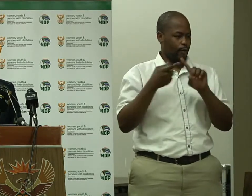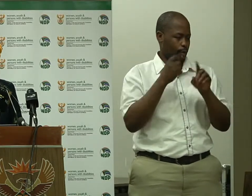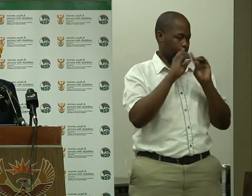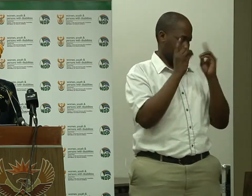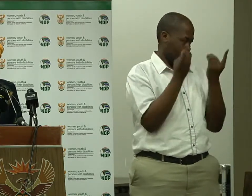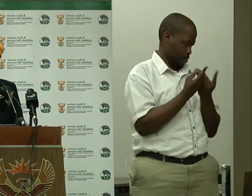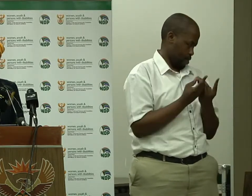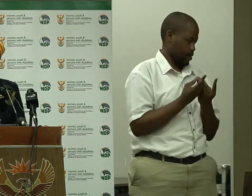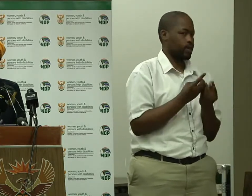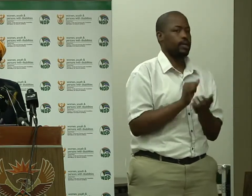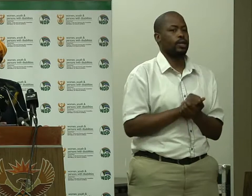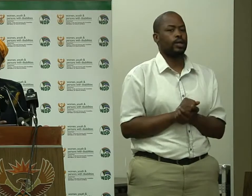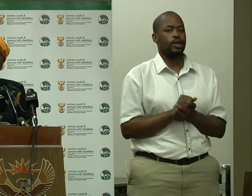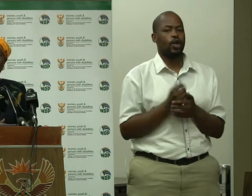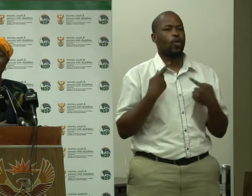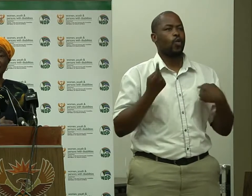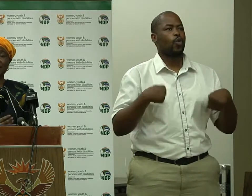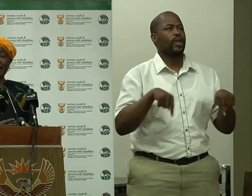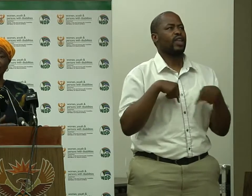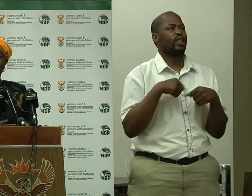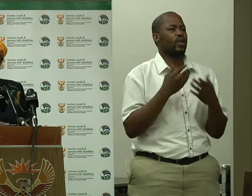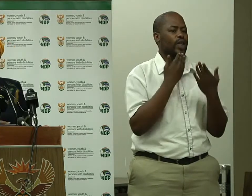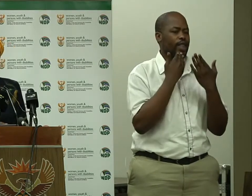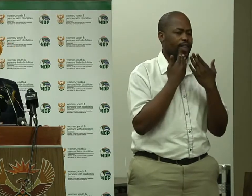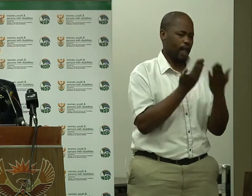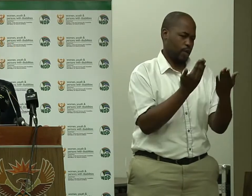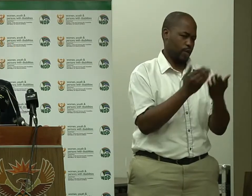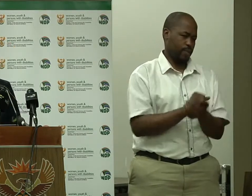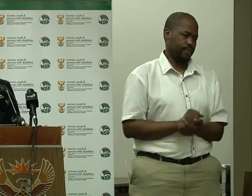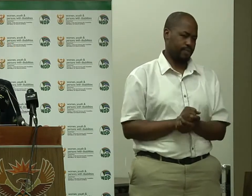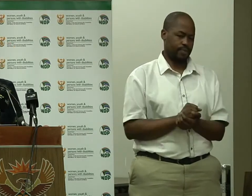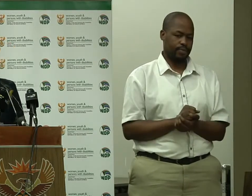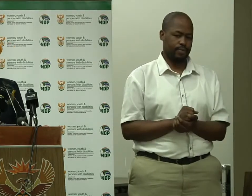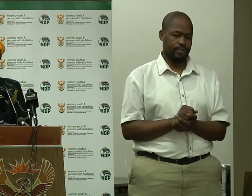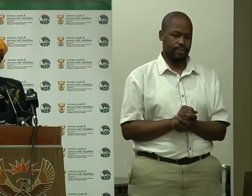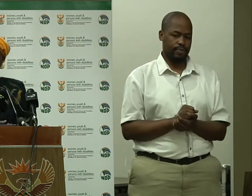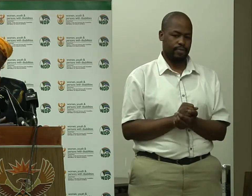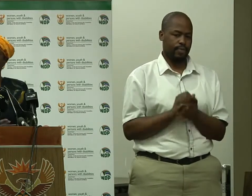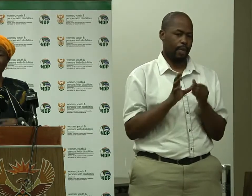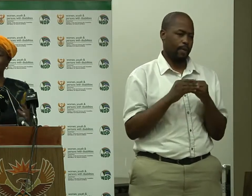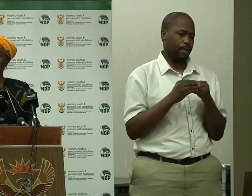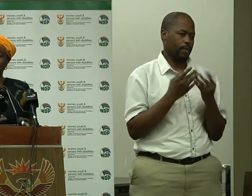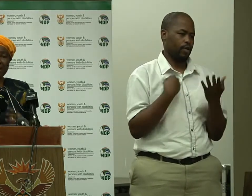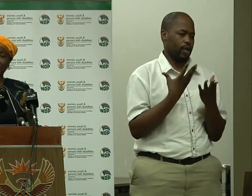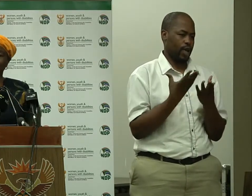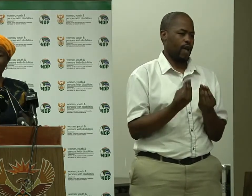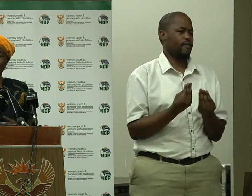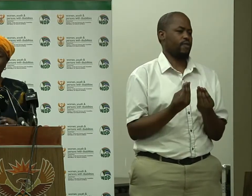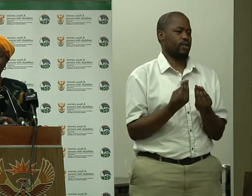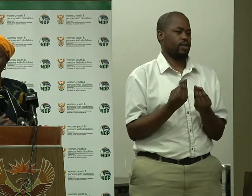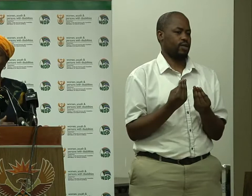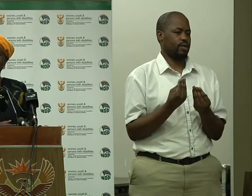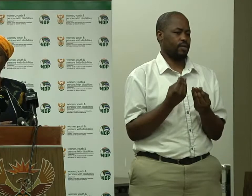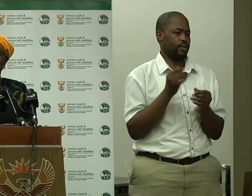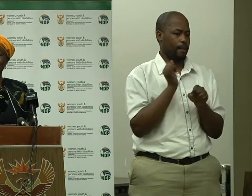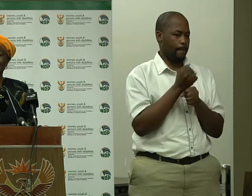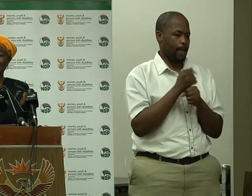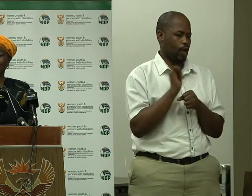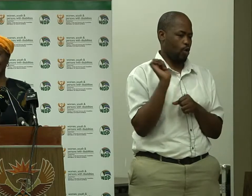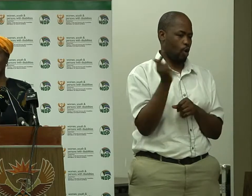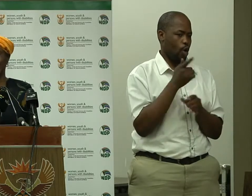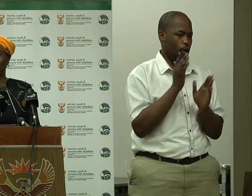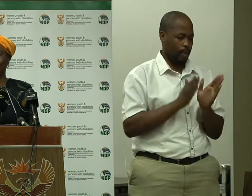department. And so we thank you, colleagues, for having made all the